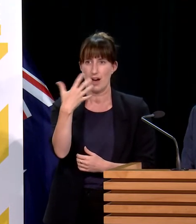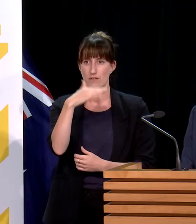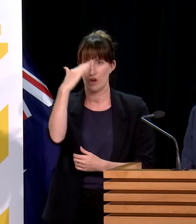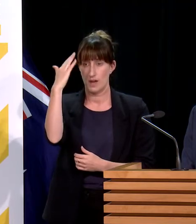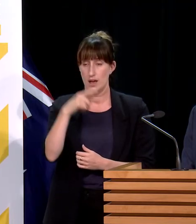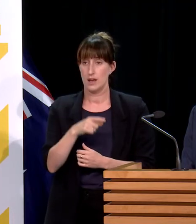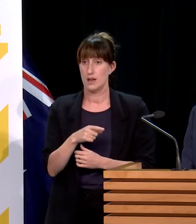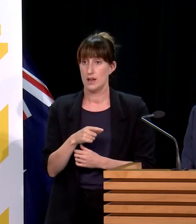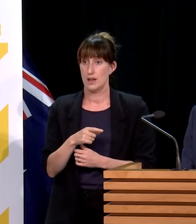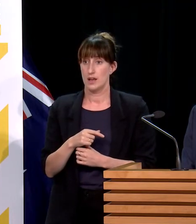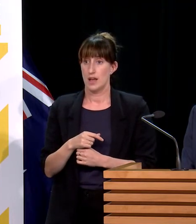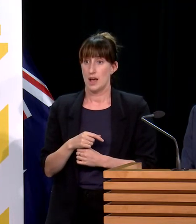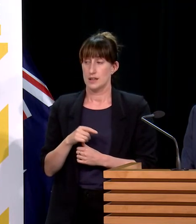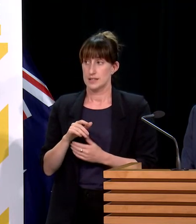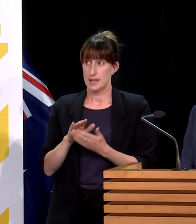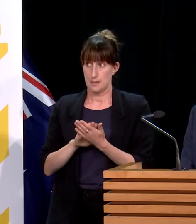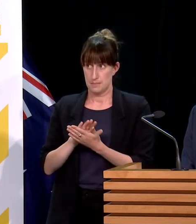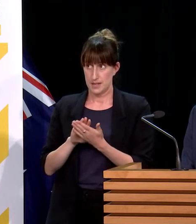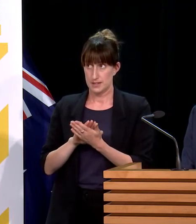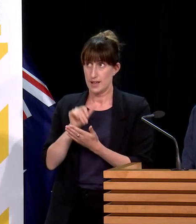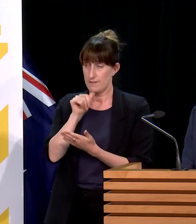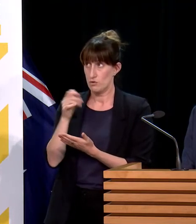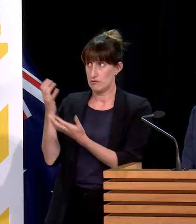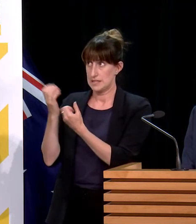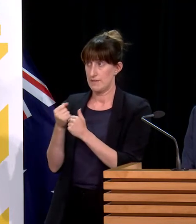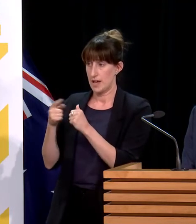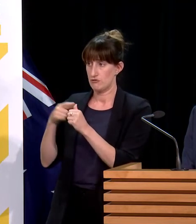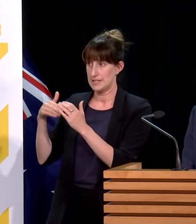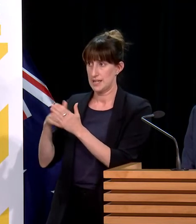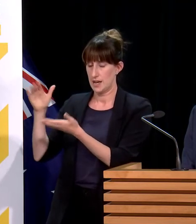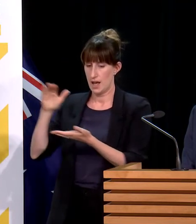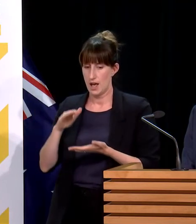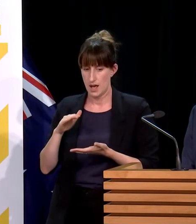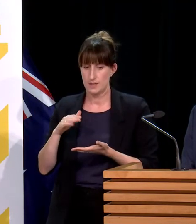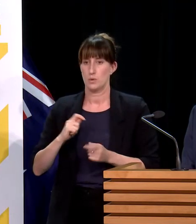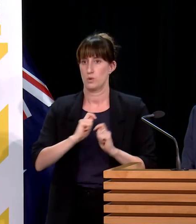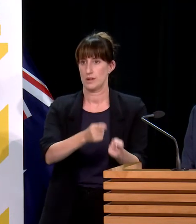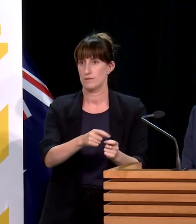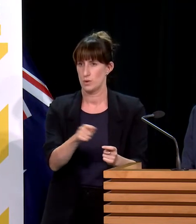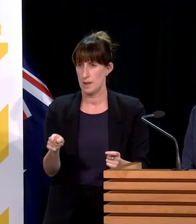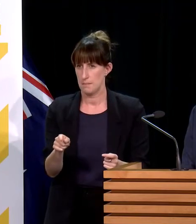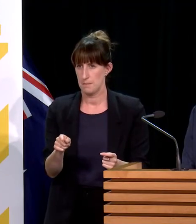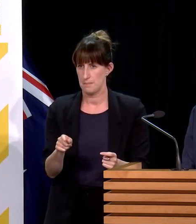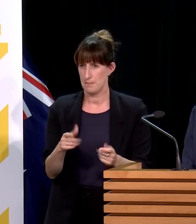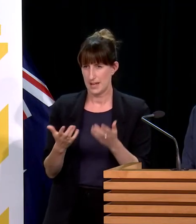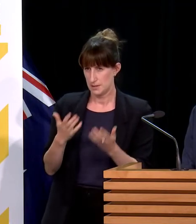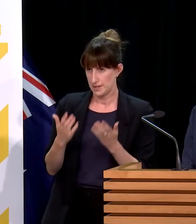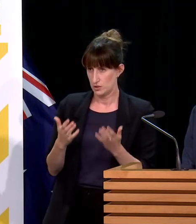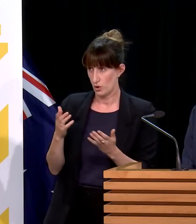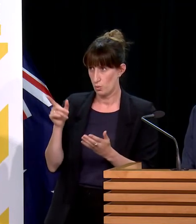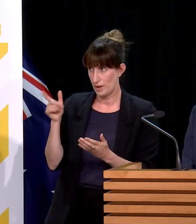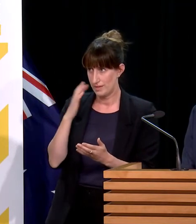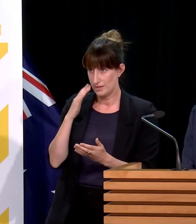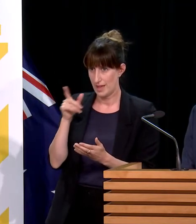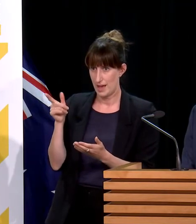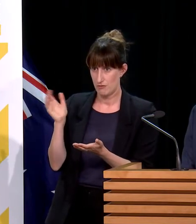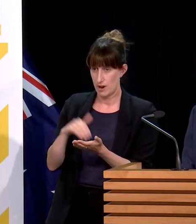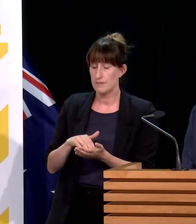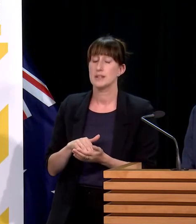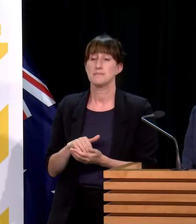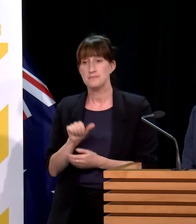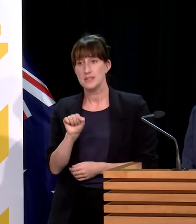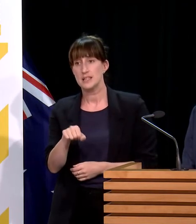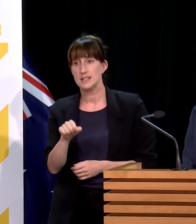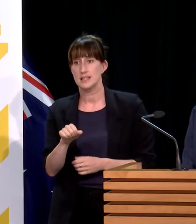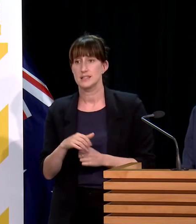they get vaccinated. Is that correct? Yeah, look, like I said, the whole program is subject to refinement as we go along, and